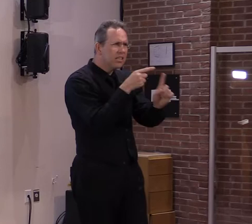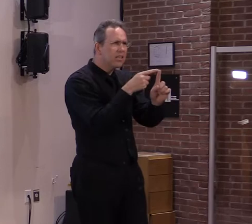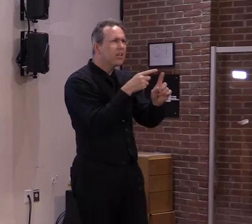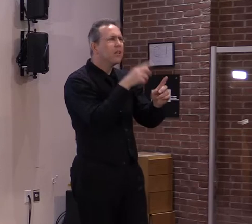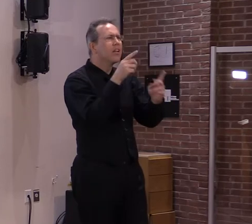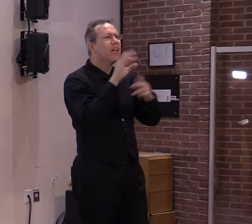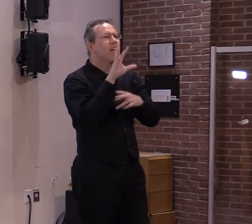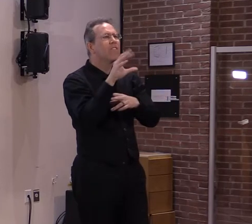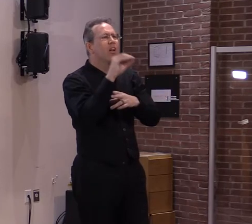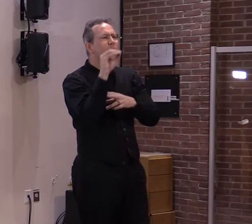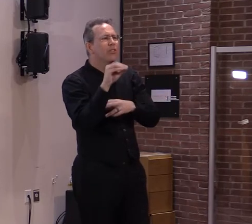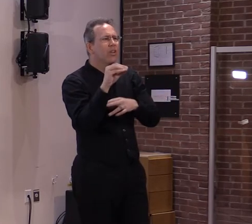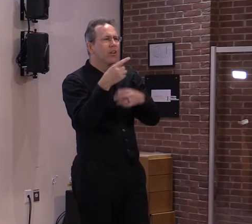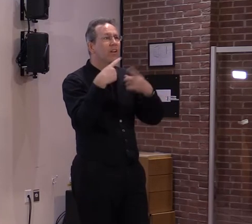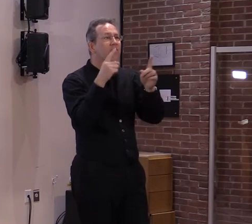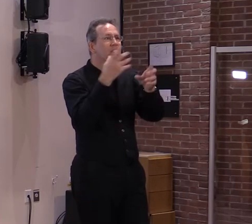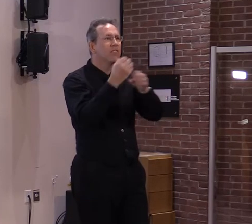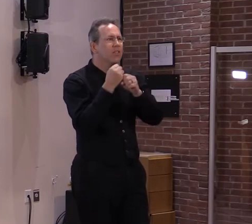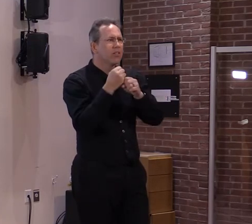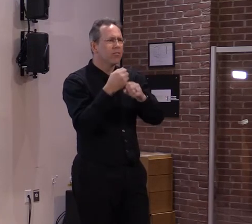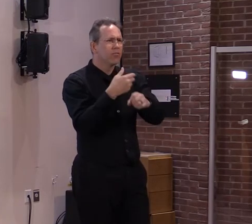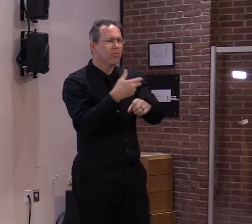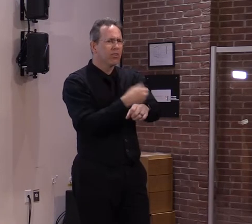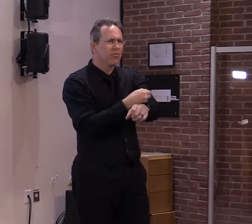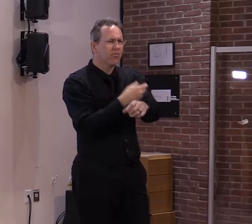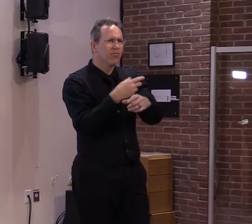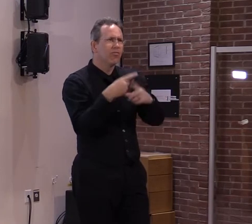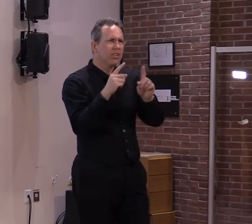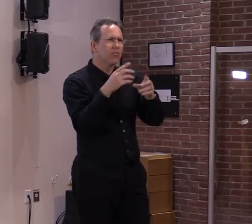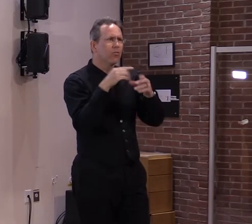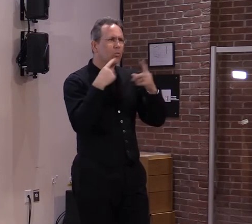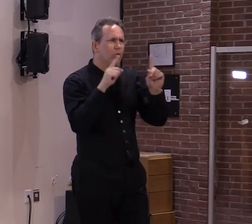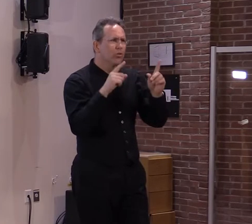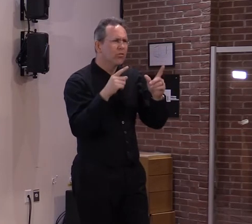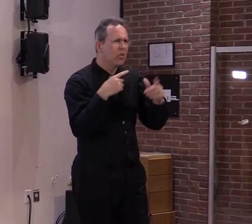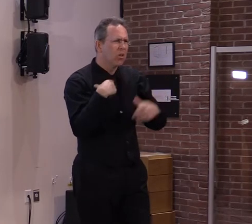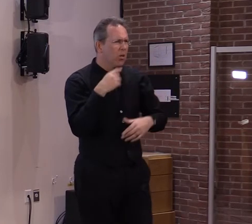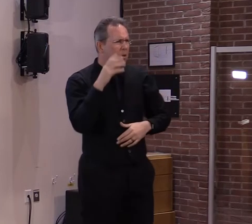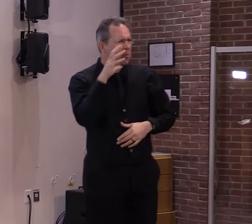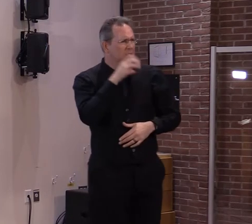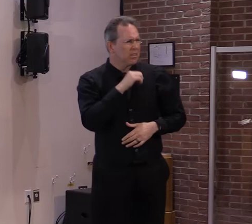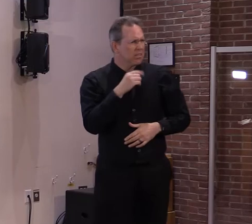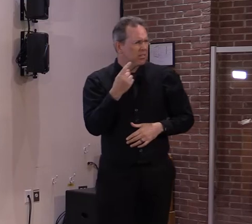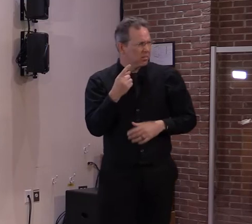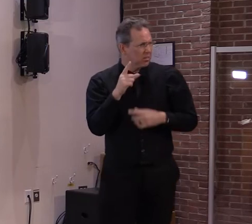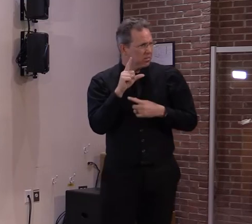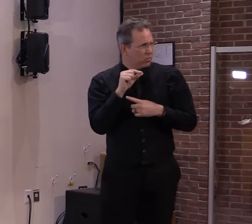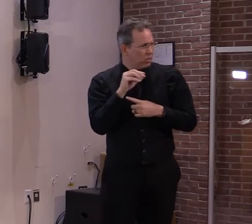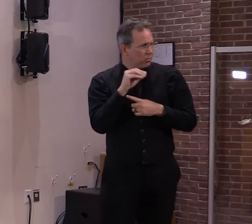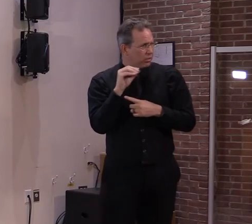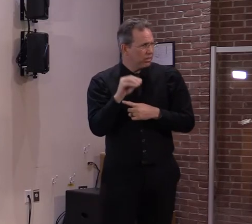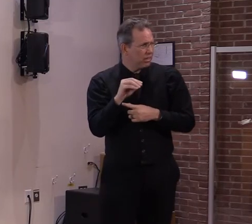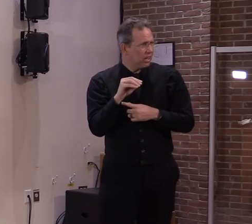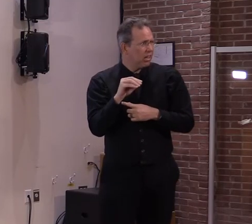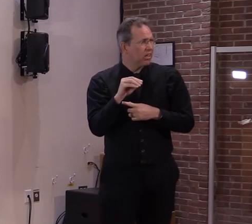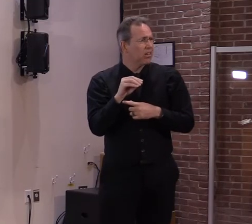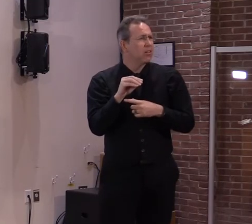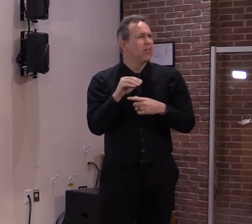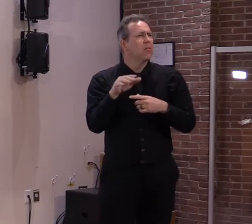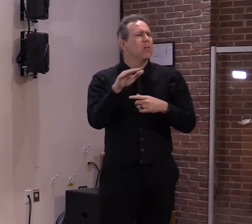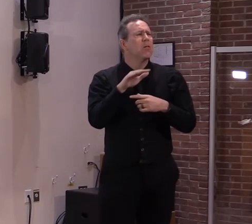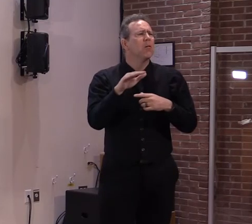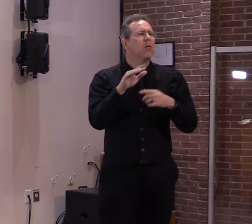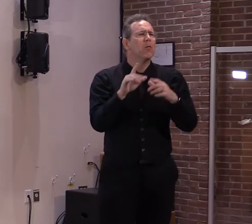estimating that there's probably 20 or so cases that are attributed to vaccinated